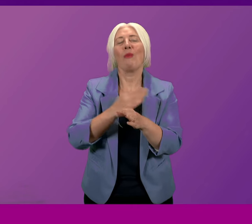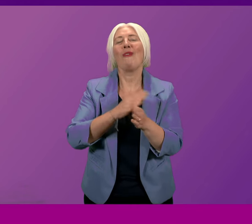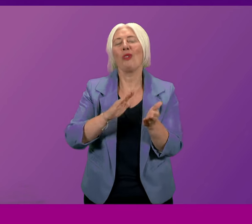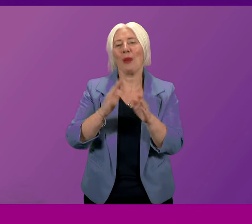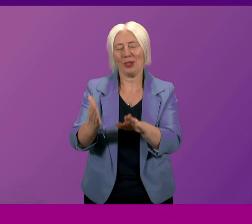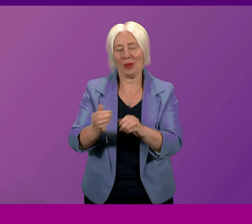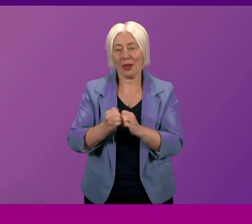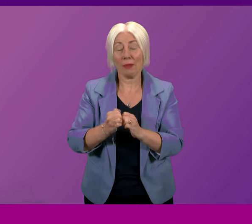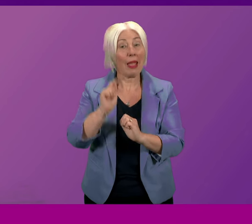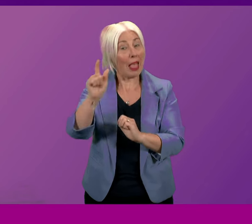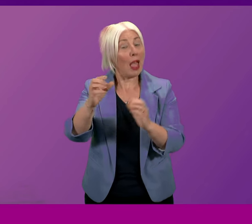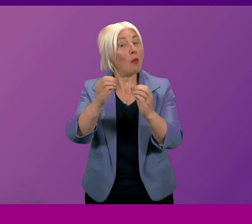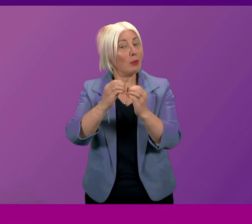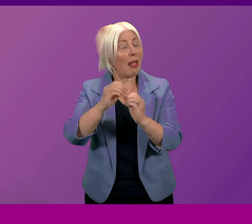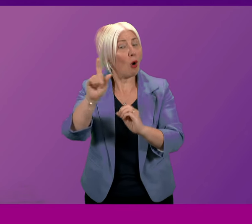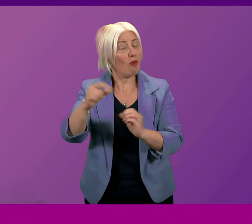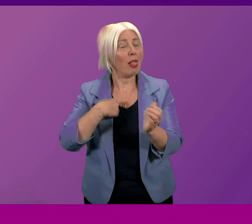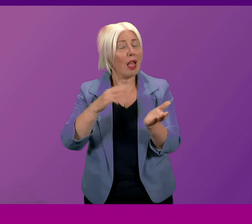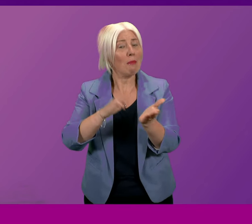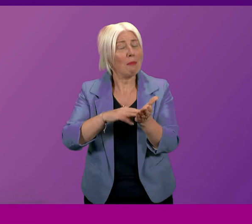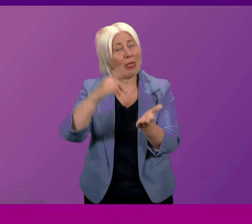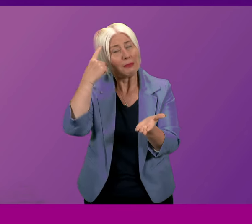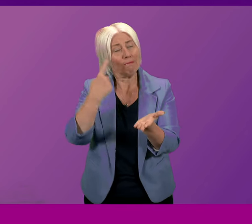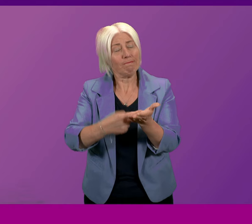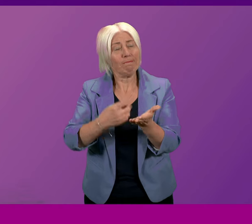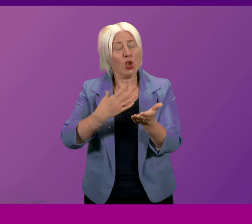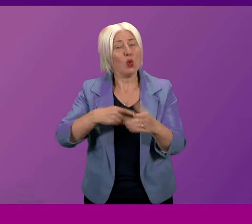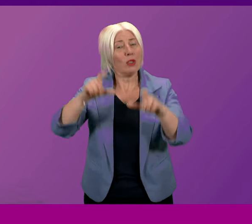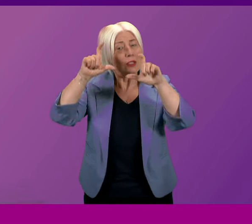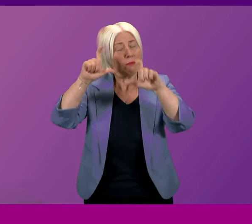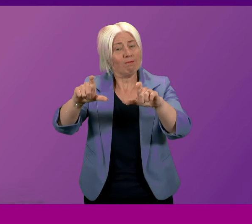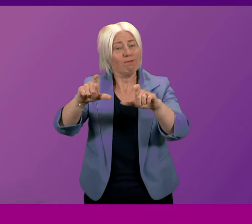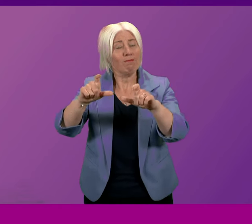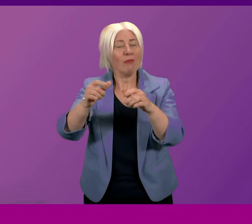of places, where she chose to spend her final days.